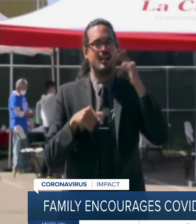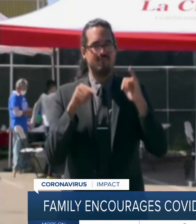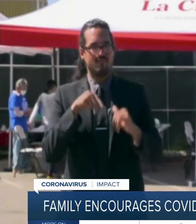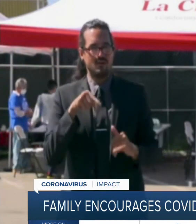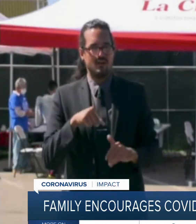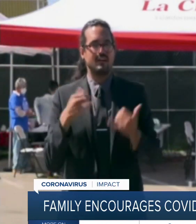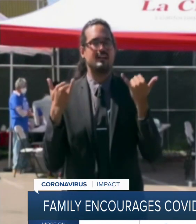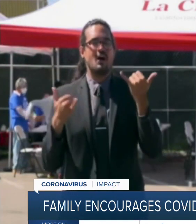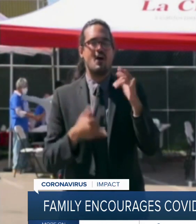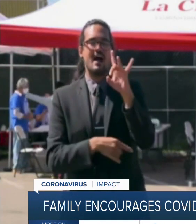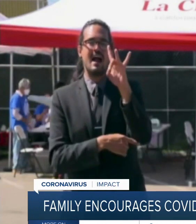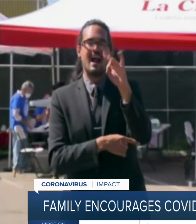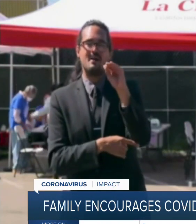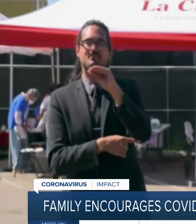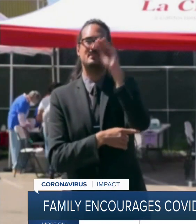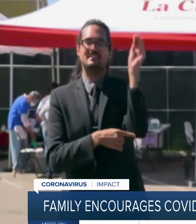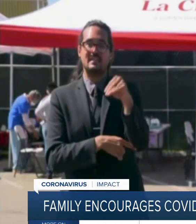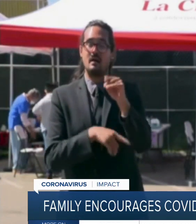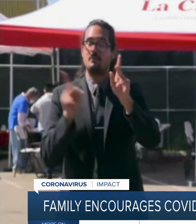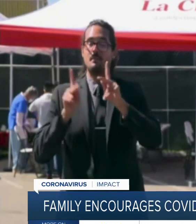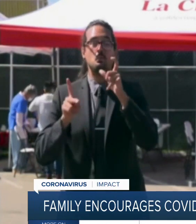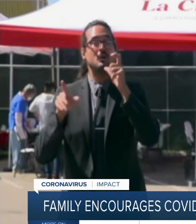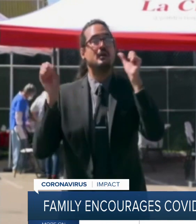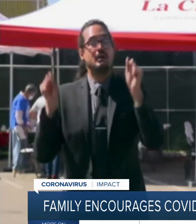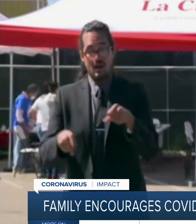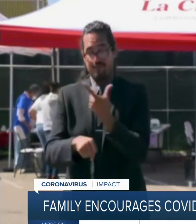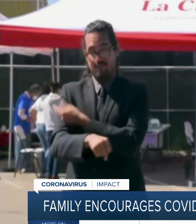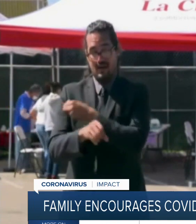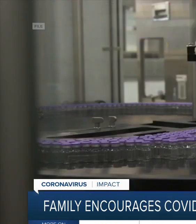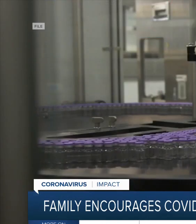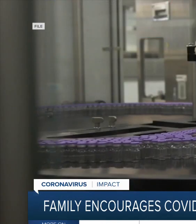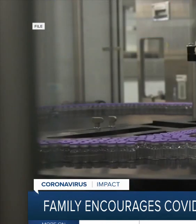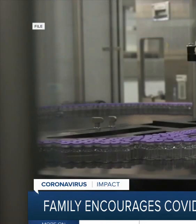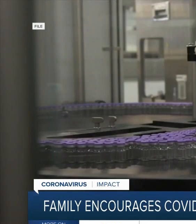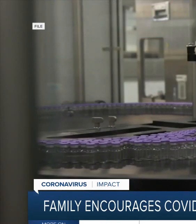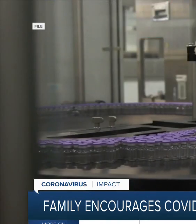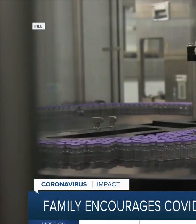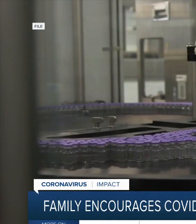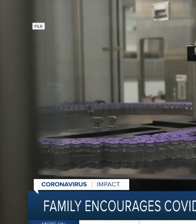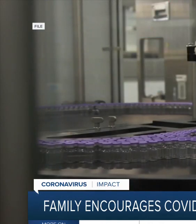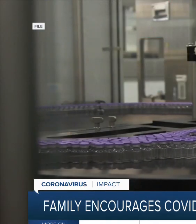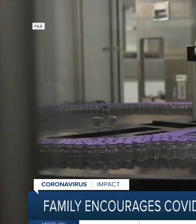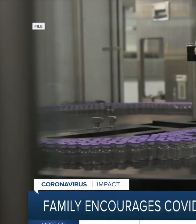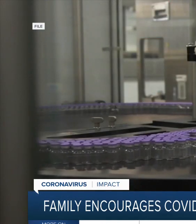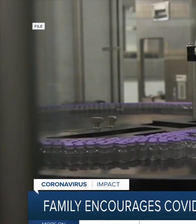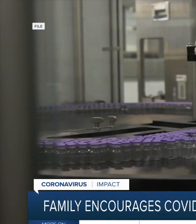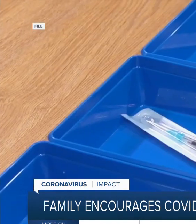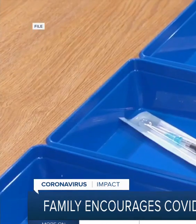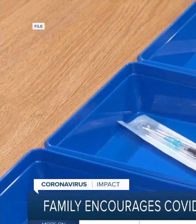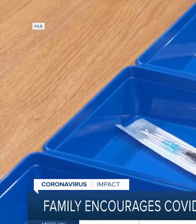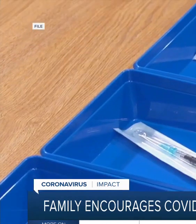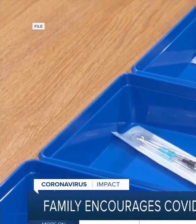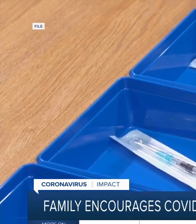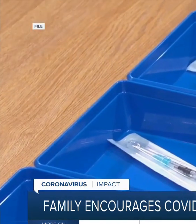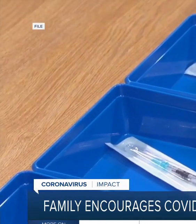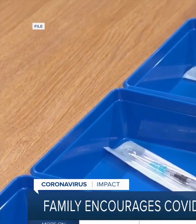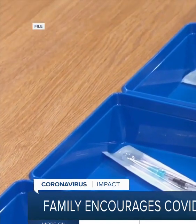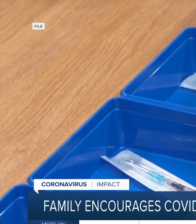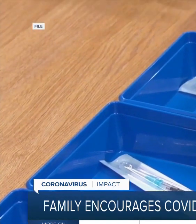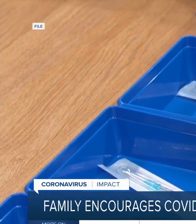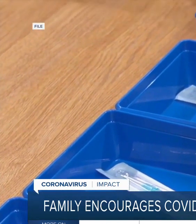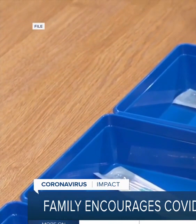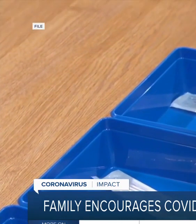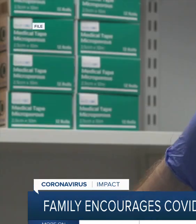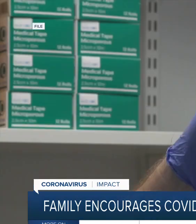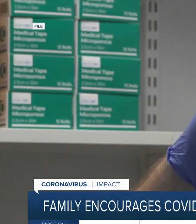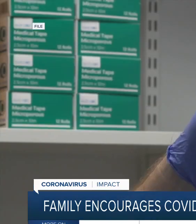all eligible Californians having received at least one dose. And in San Diego County, 75% of the eligible population